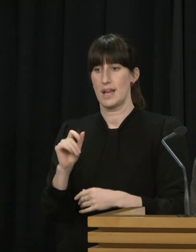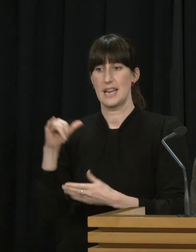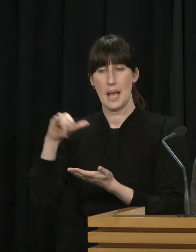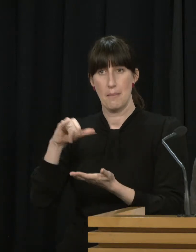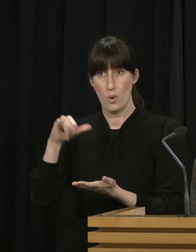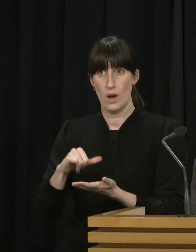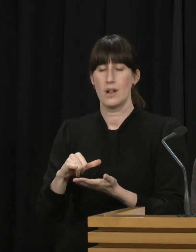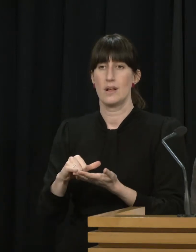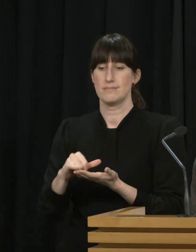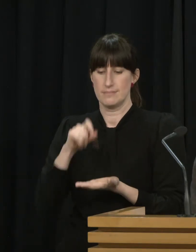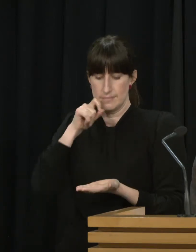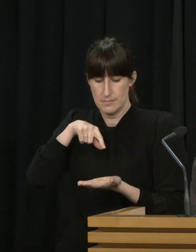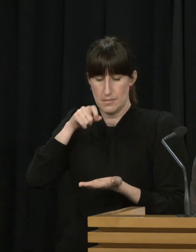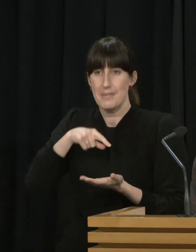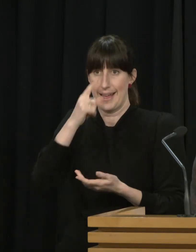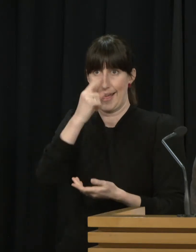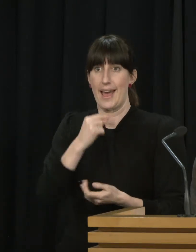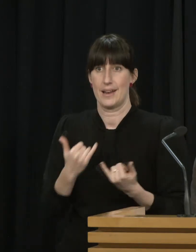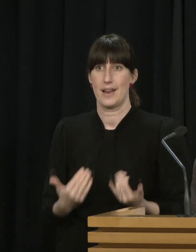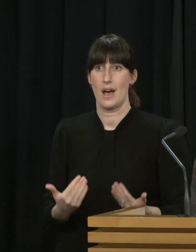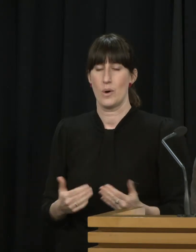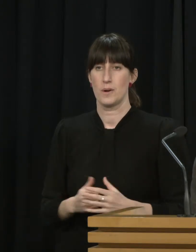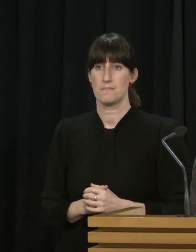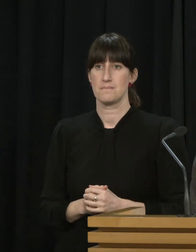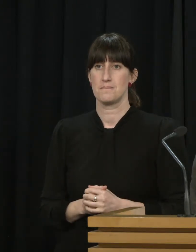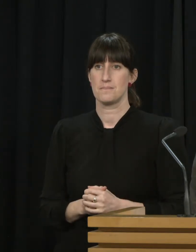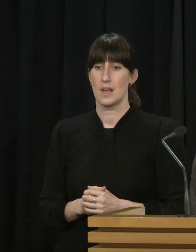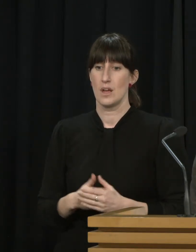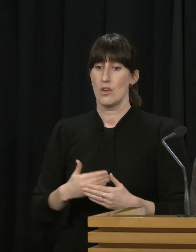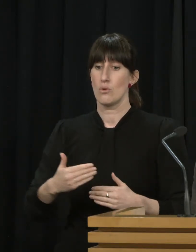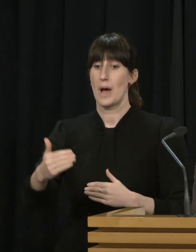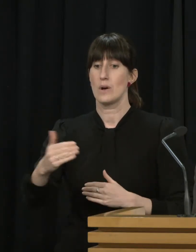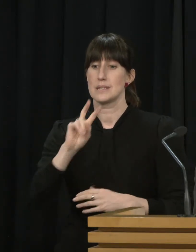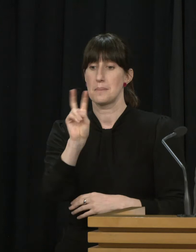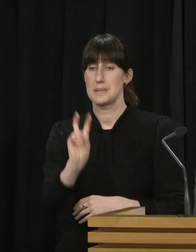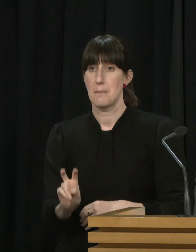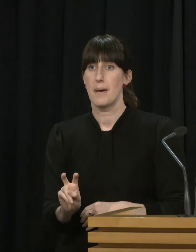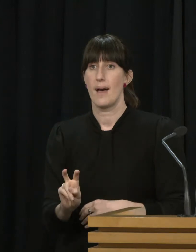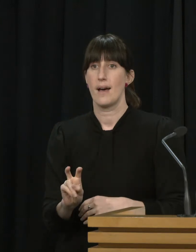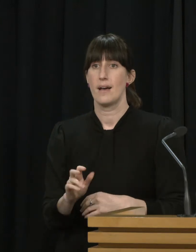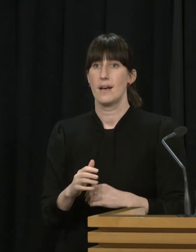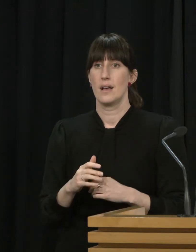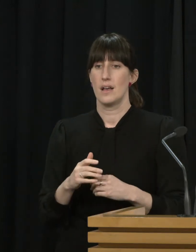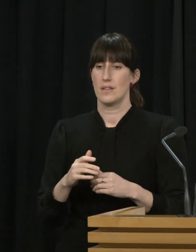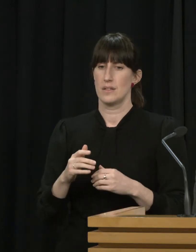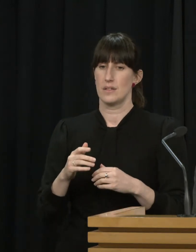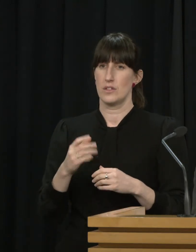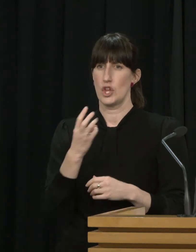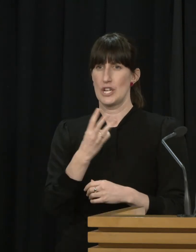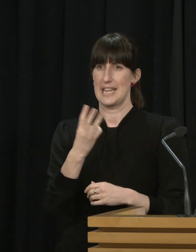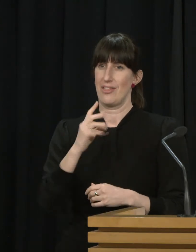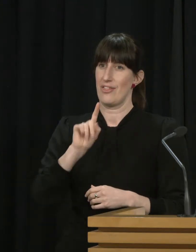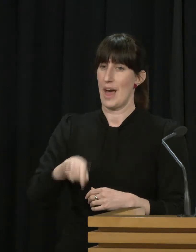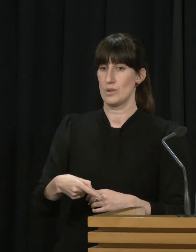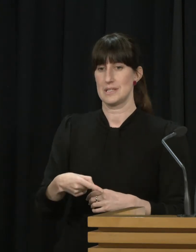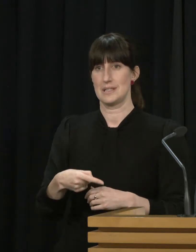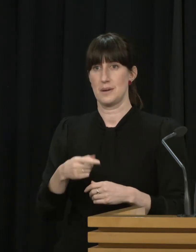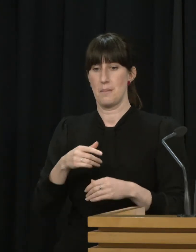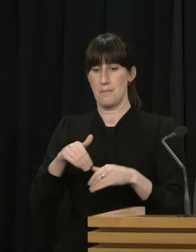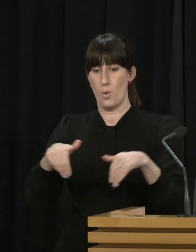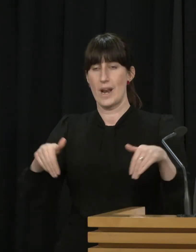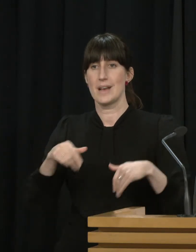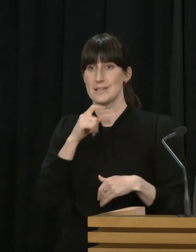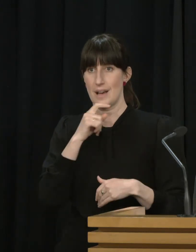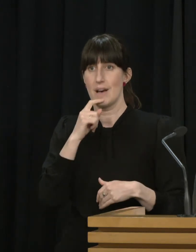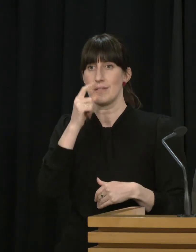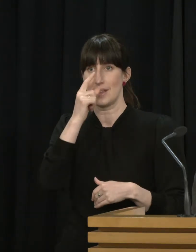and September to include the rest of the estimated 13,000 active border workers. It'll provide